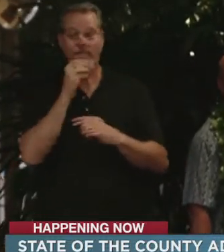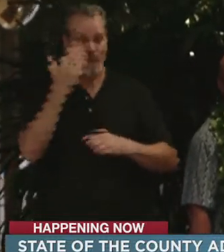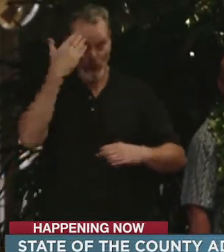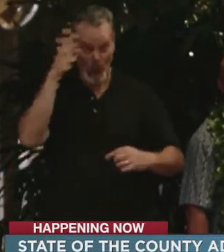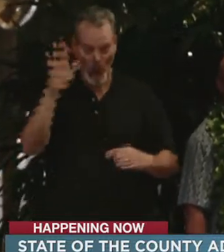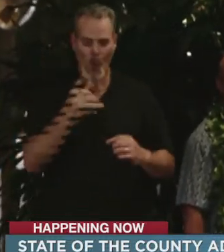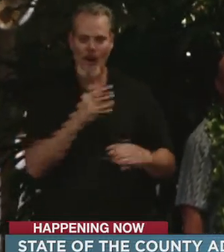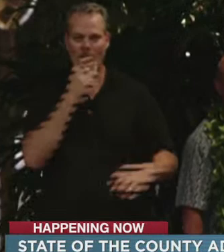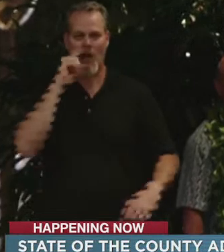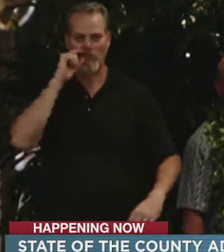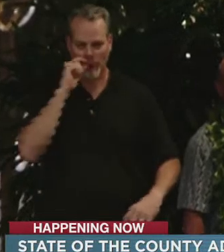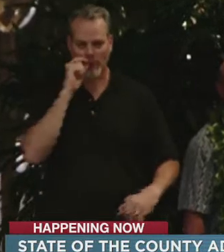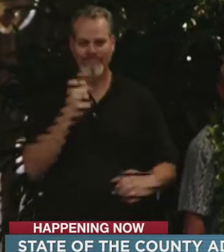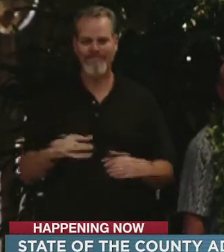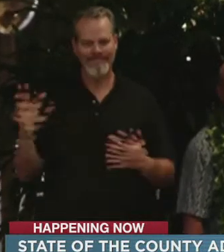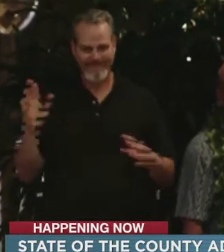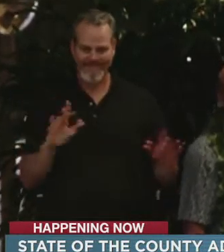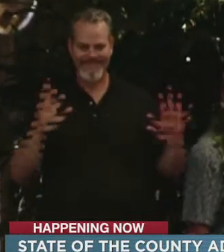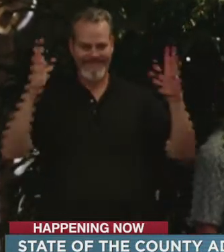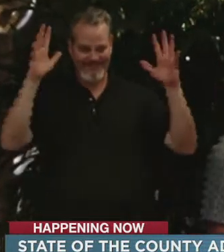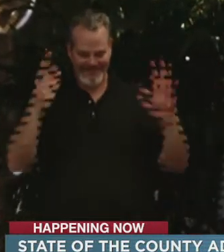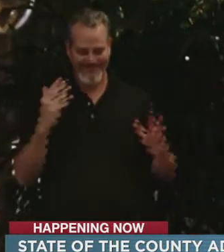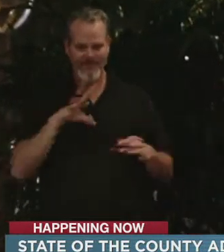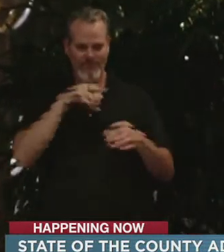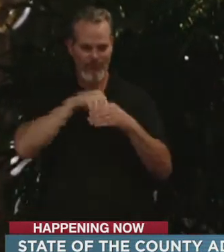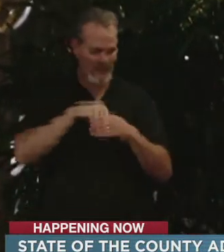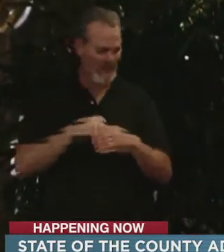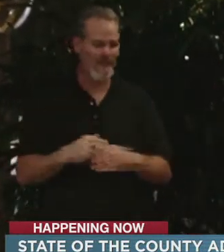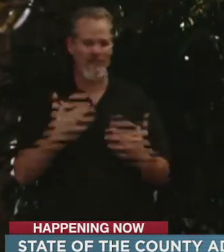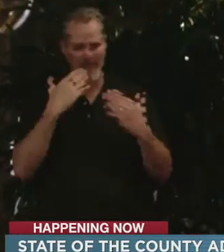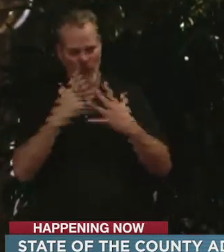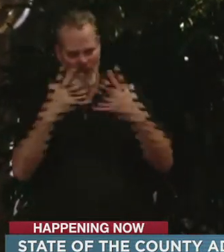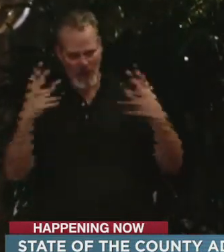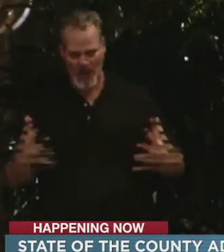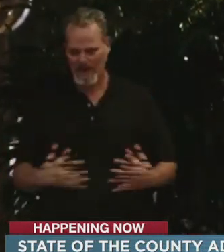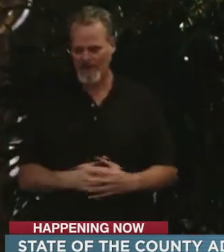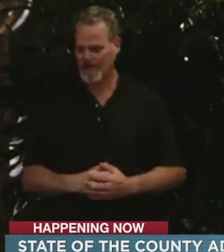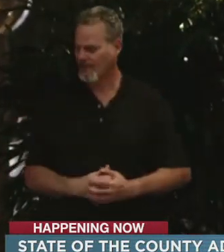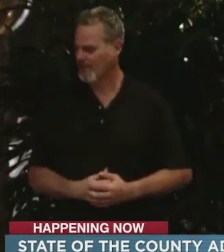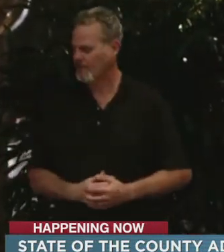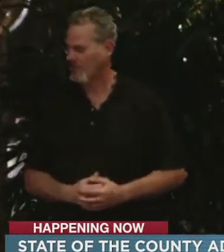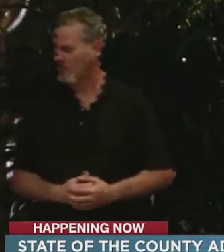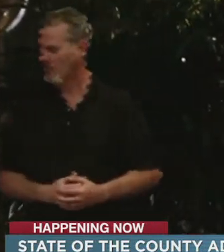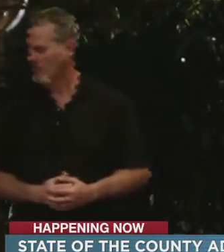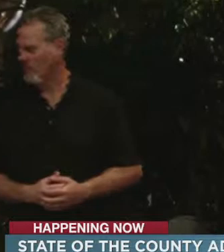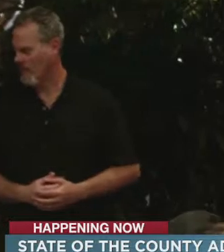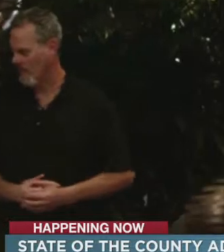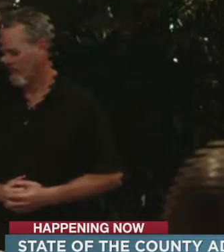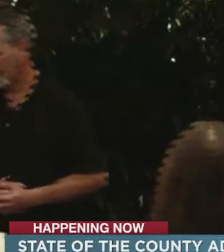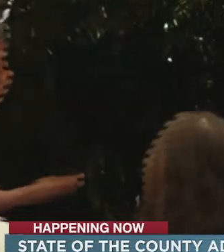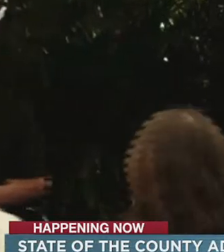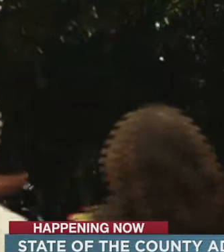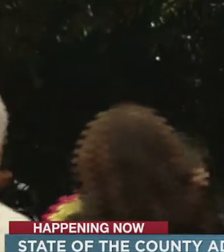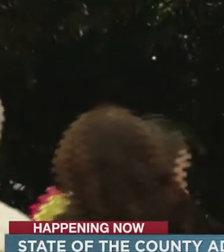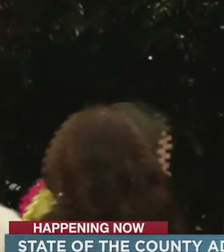the end. You'll know the cues. Mahalo. Thank you, everybody. Let's all join our voices together.